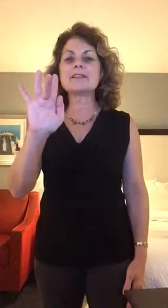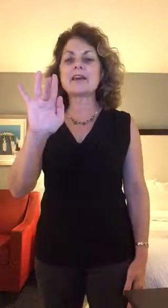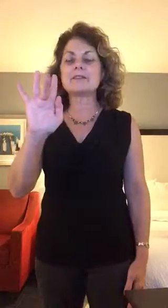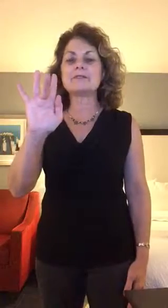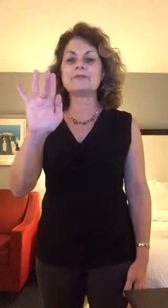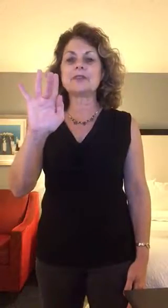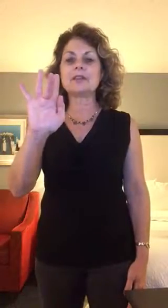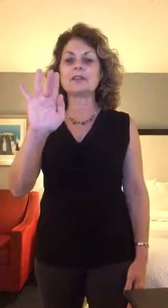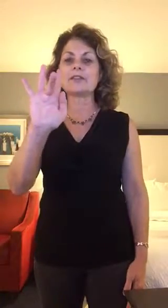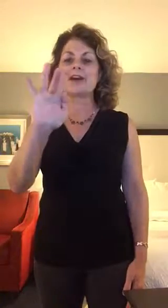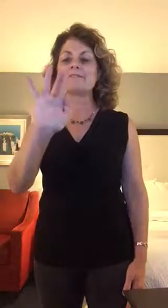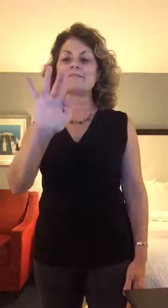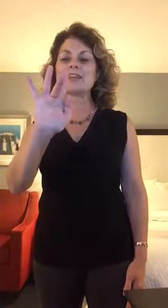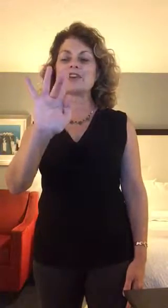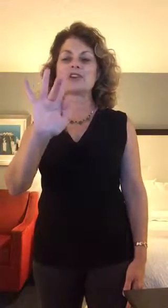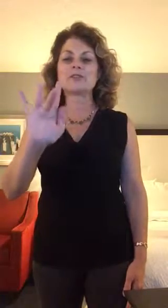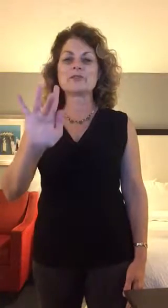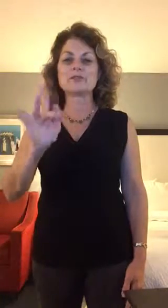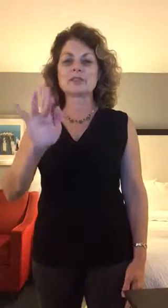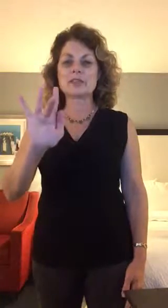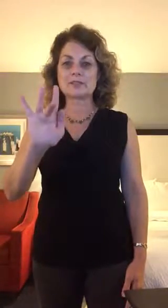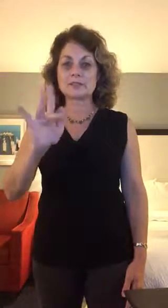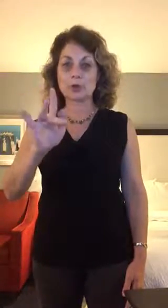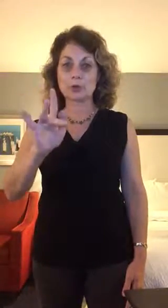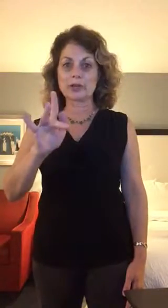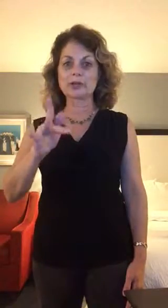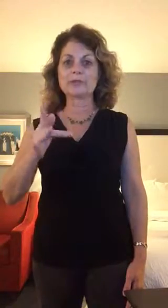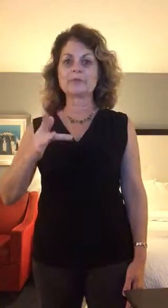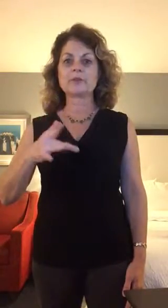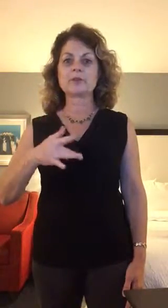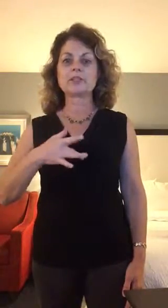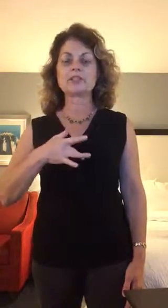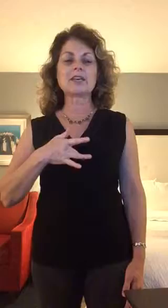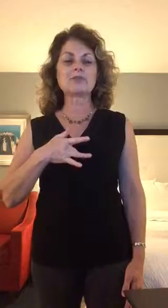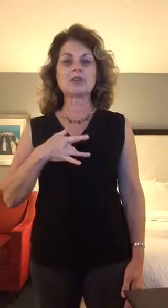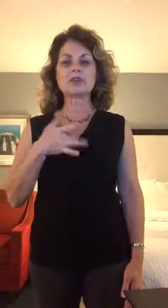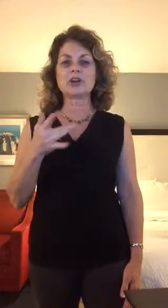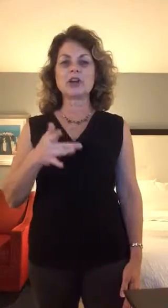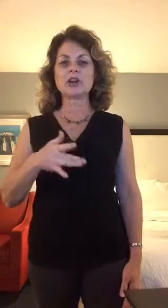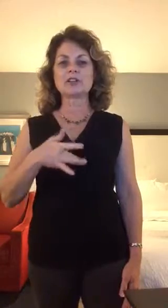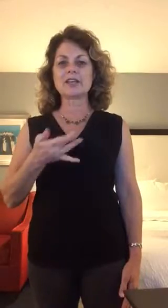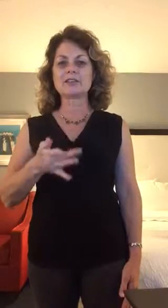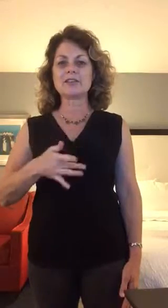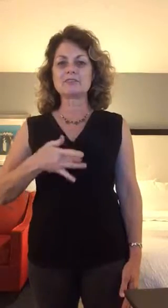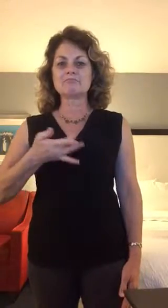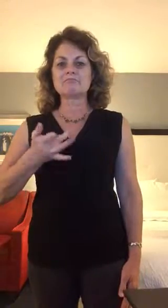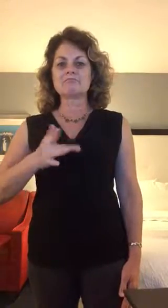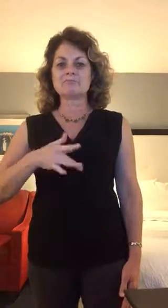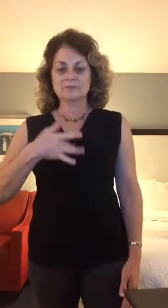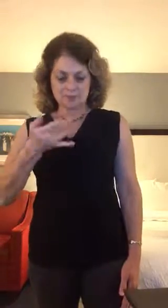that finger that's forward. We're going to take it right over our heart and then